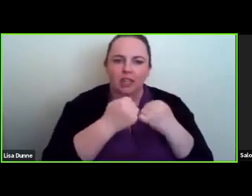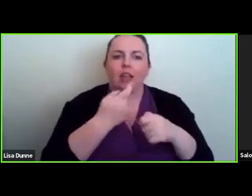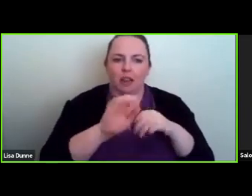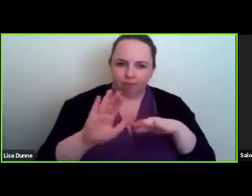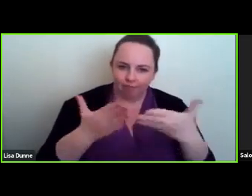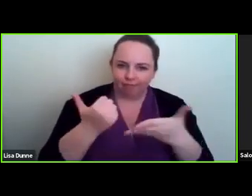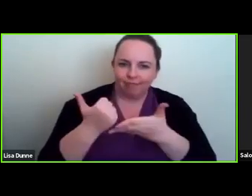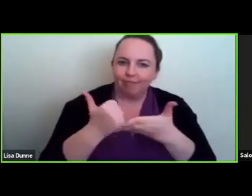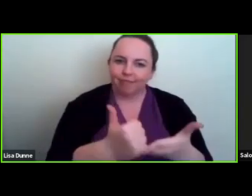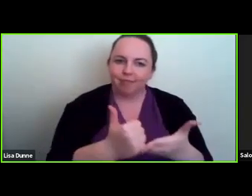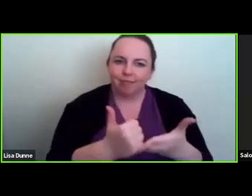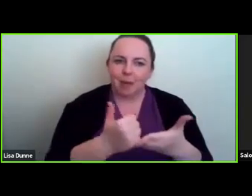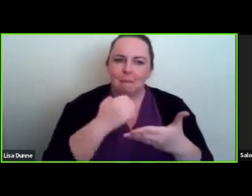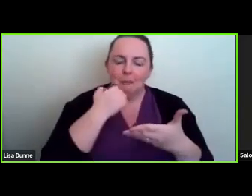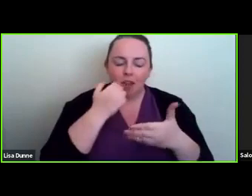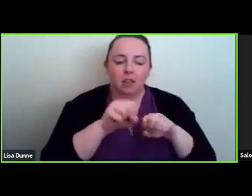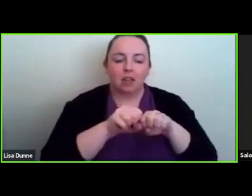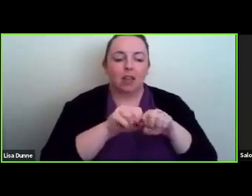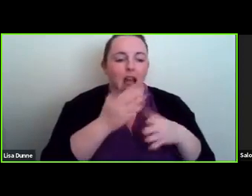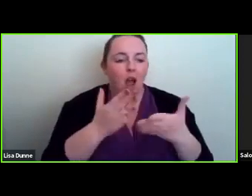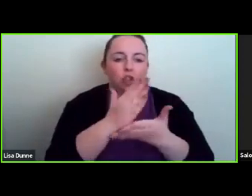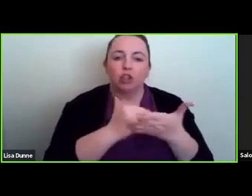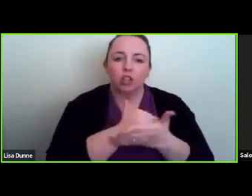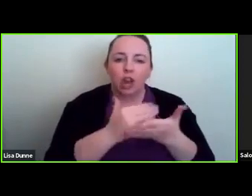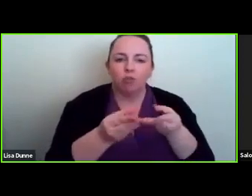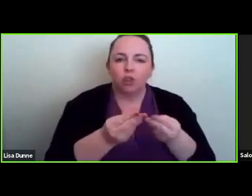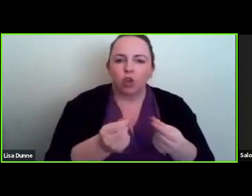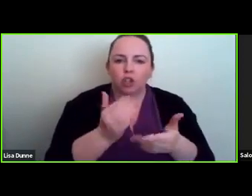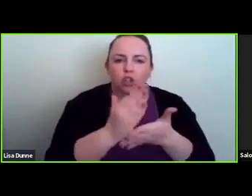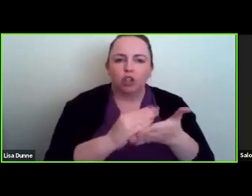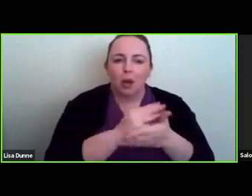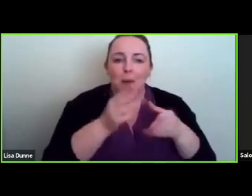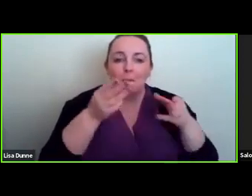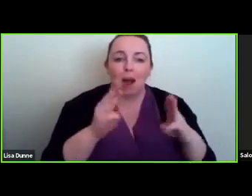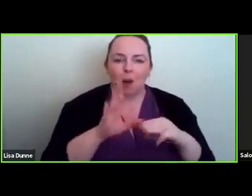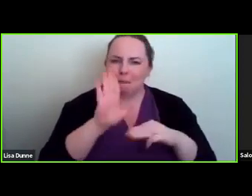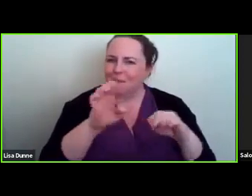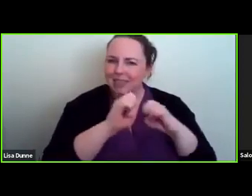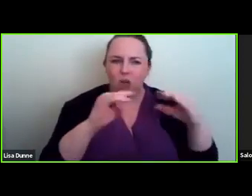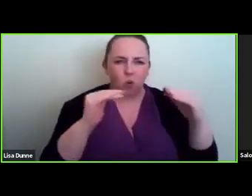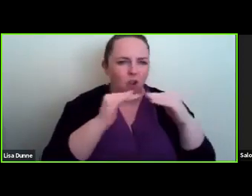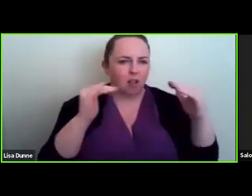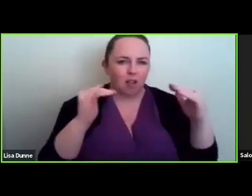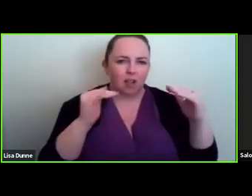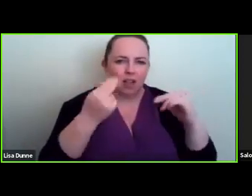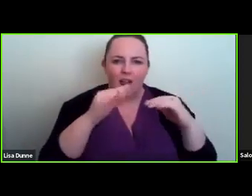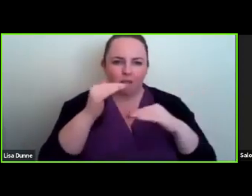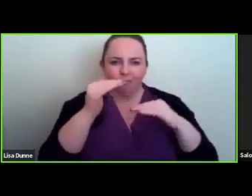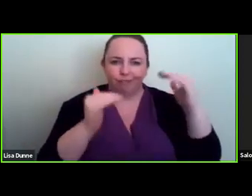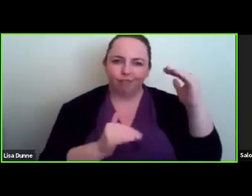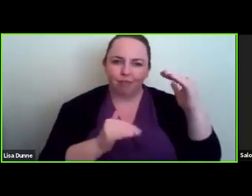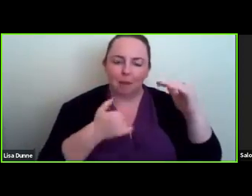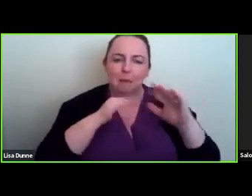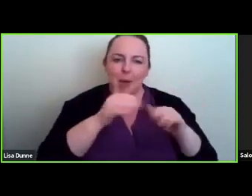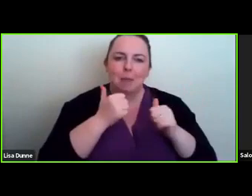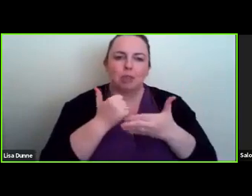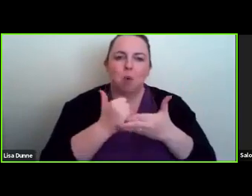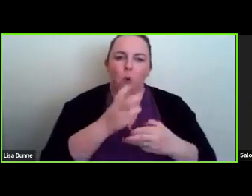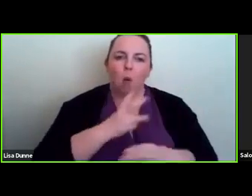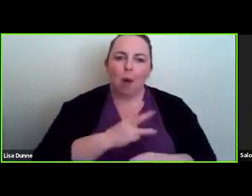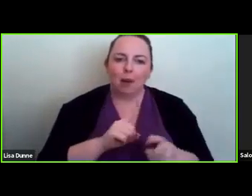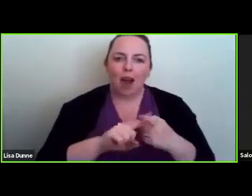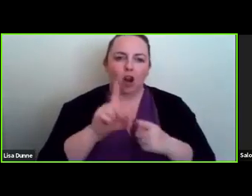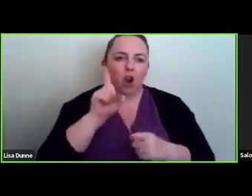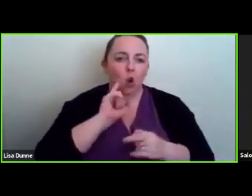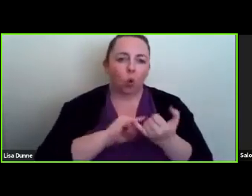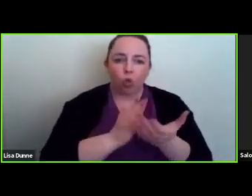resources and power have to be shared equally. We also have to be able to support women and girls who have been going